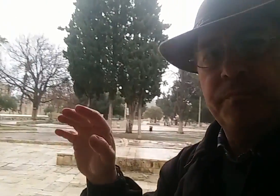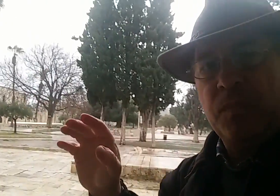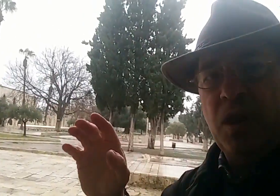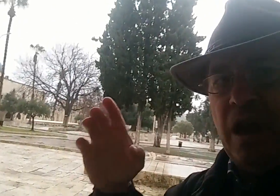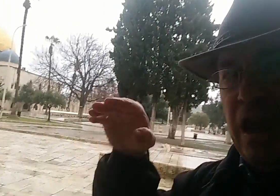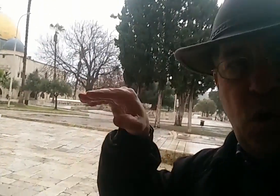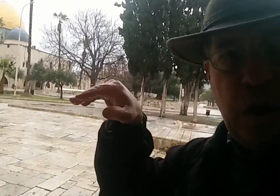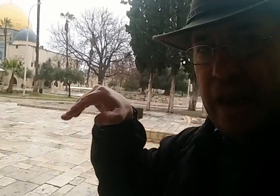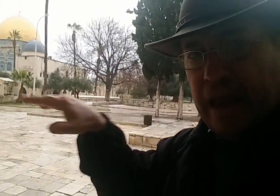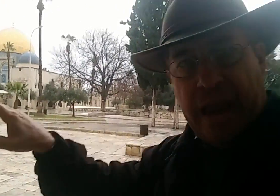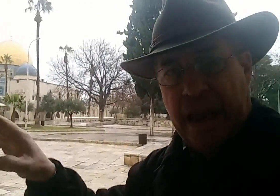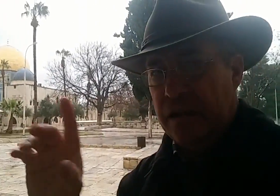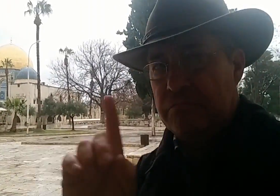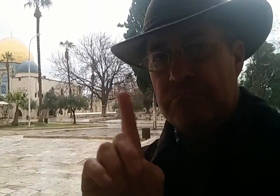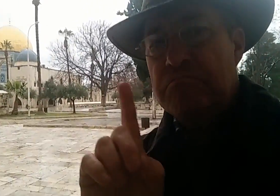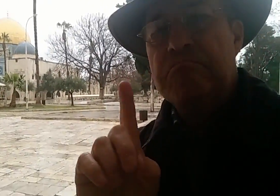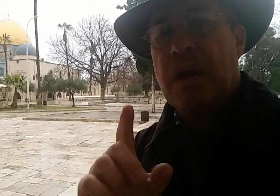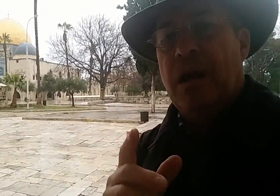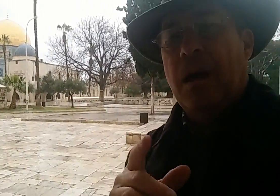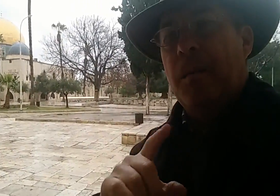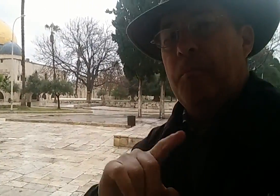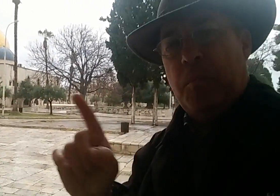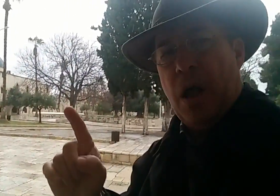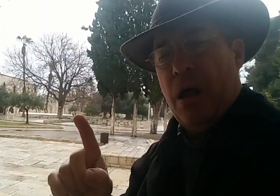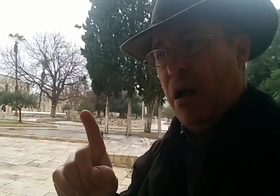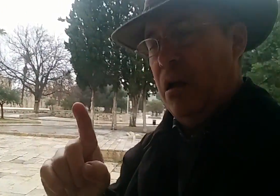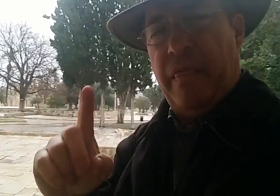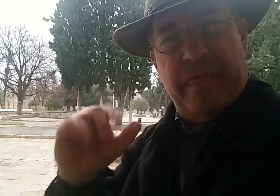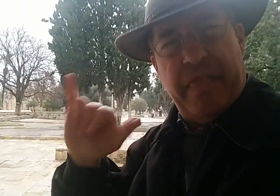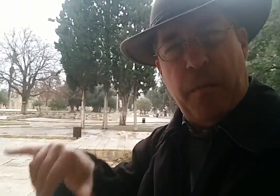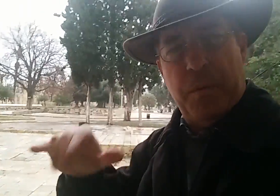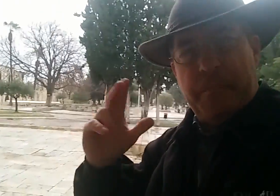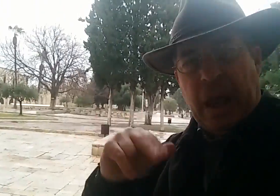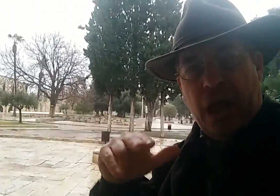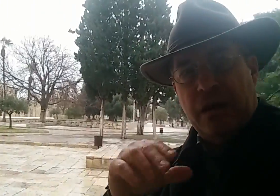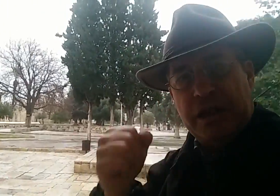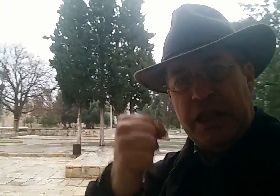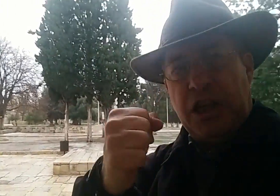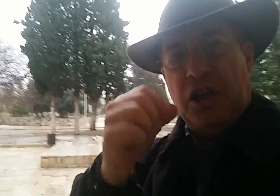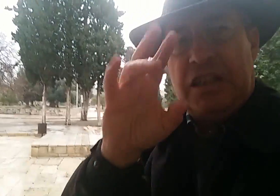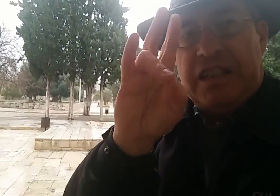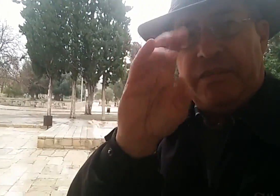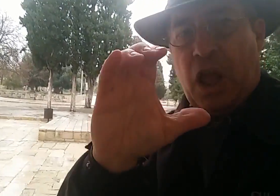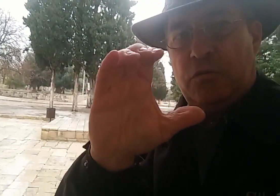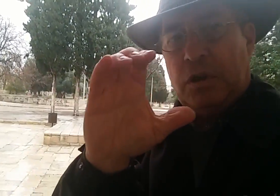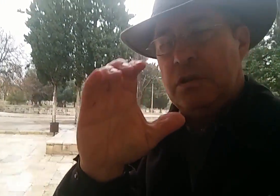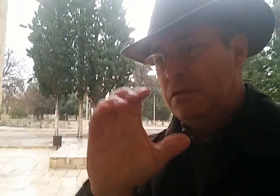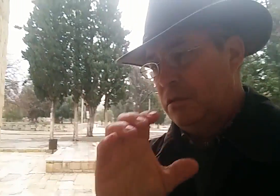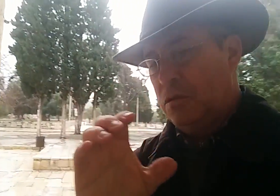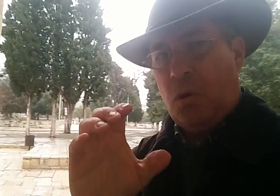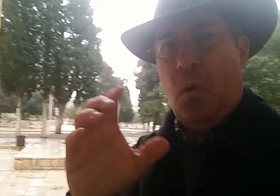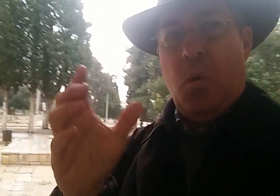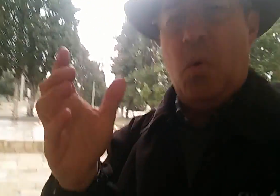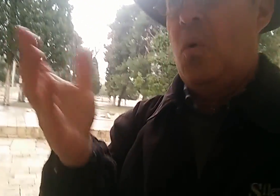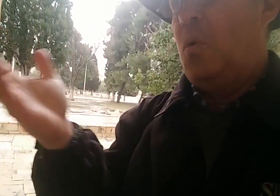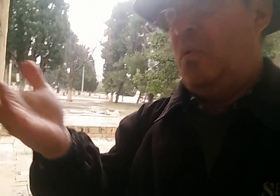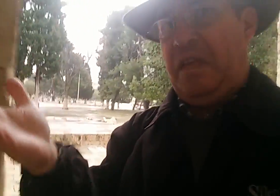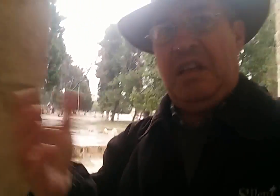It's related with Islam. We can't go in today, of course, but it was built in about the year